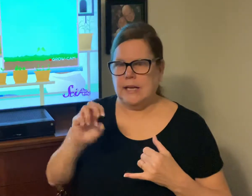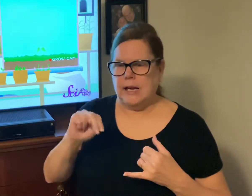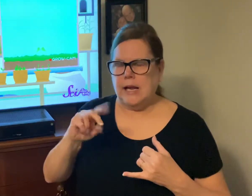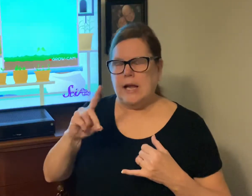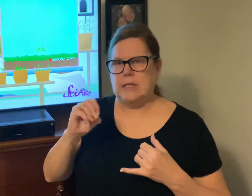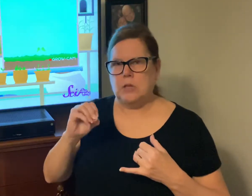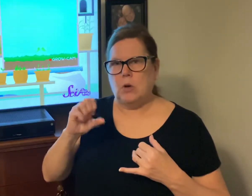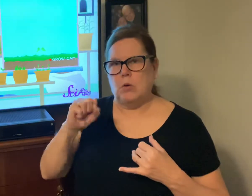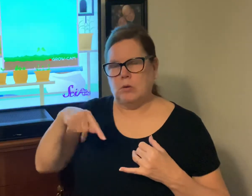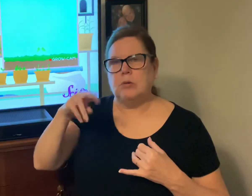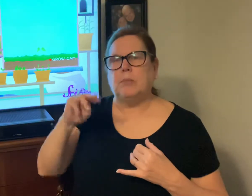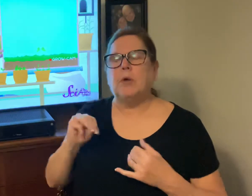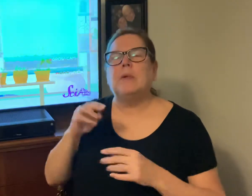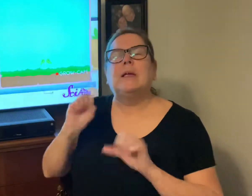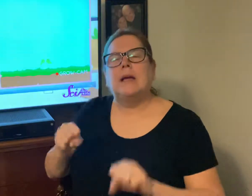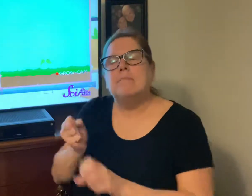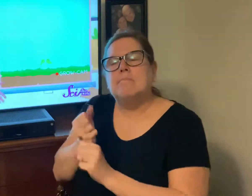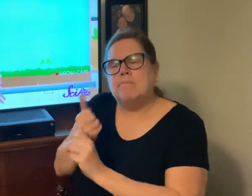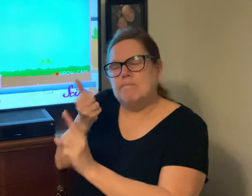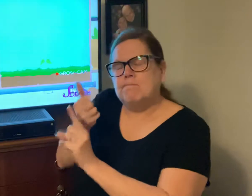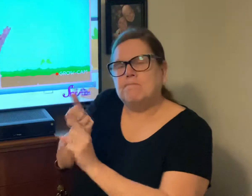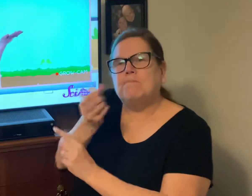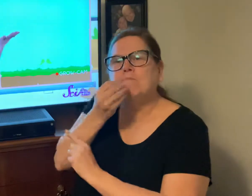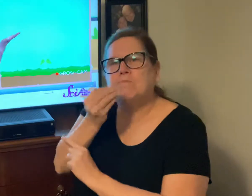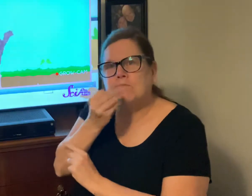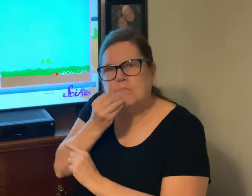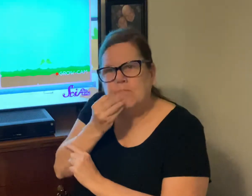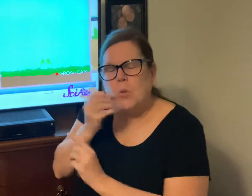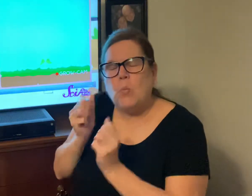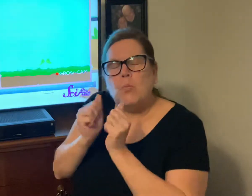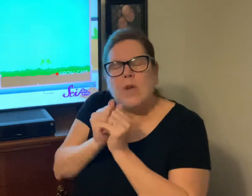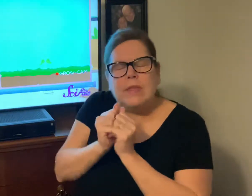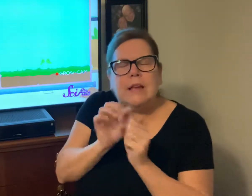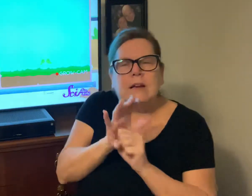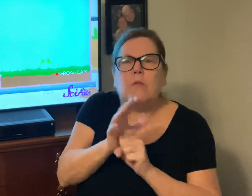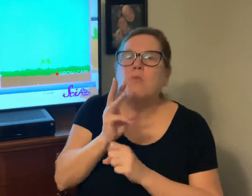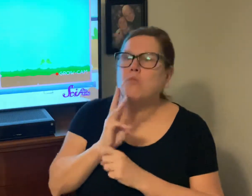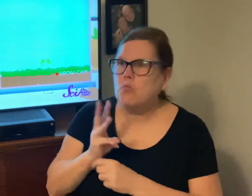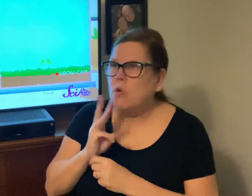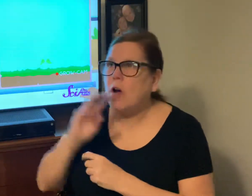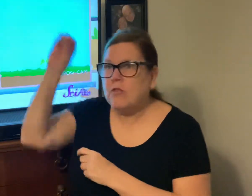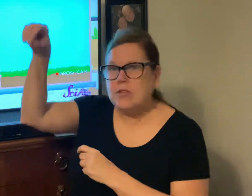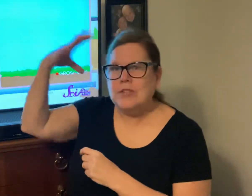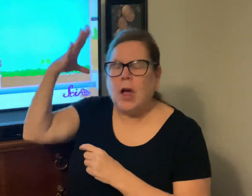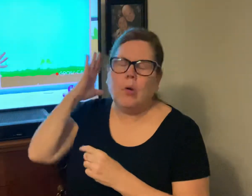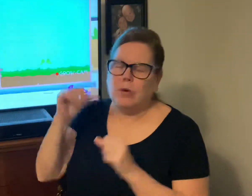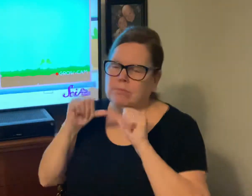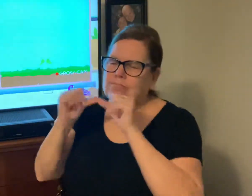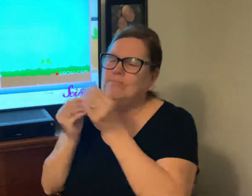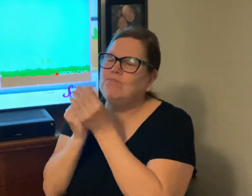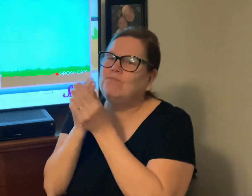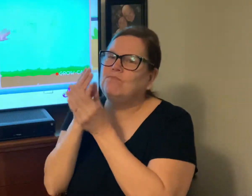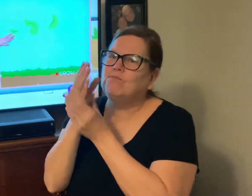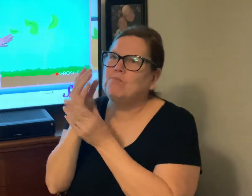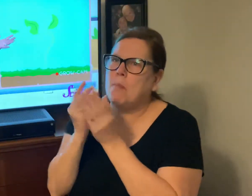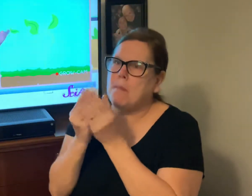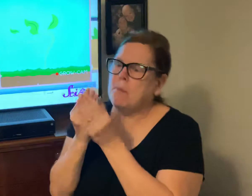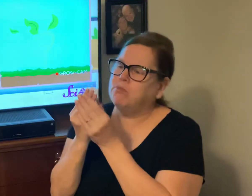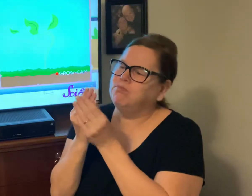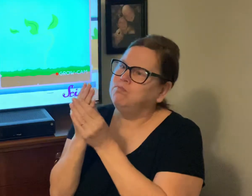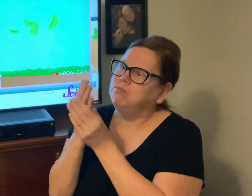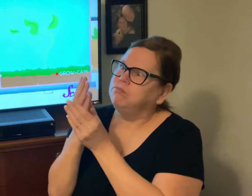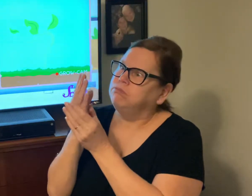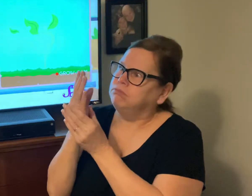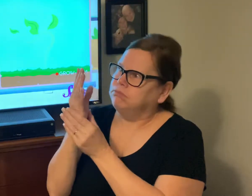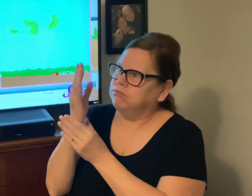it can make its own food from sunlight. With enough water and sunlight and the right temperature, the young plant will continue to grow, getting bigger and growing more leaves